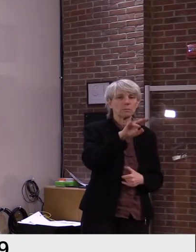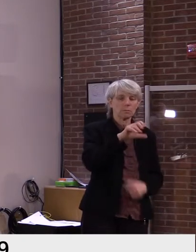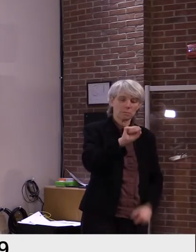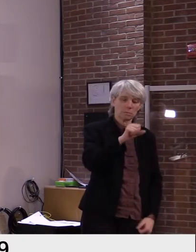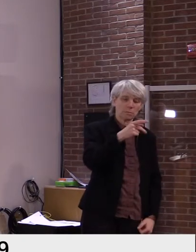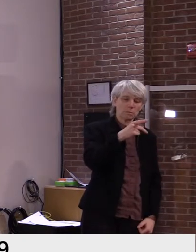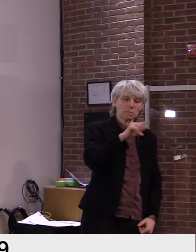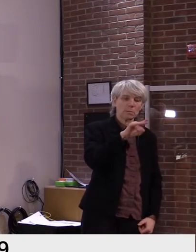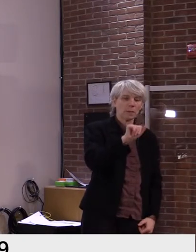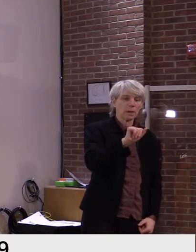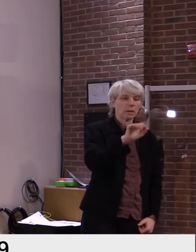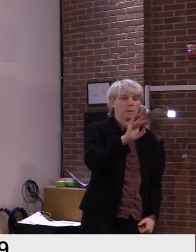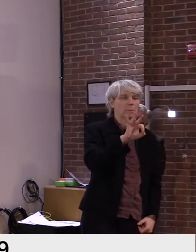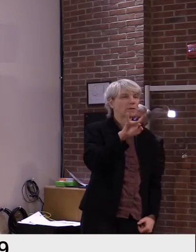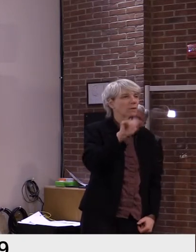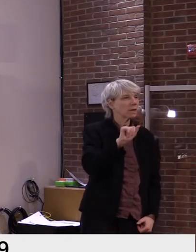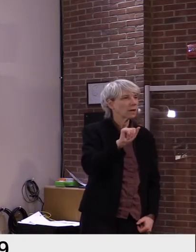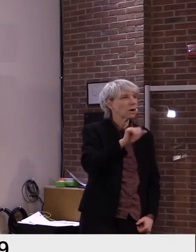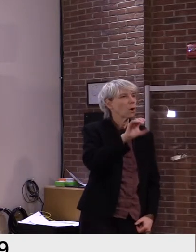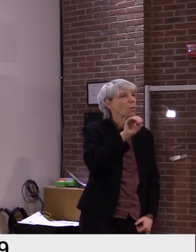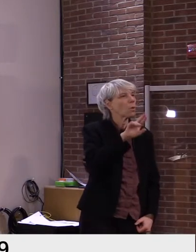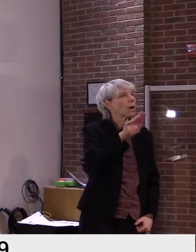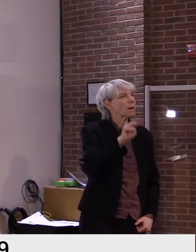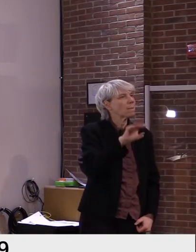multiple sclerosis, for some examples.